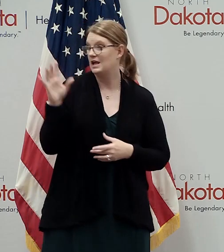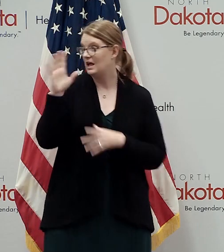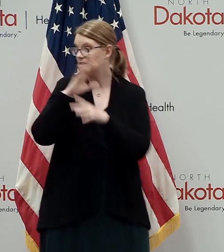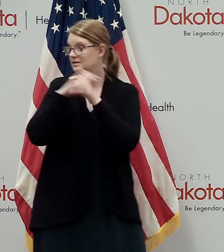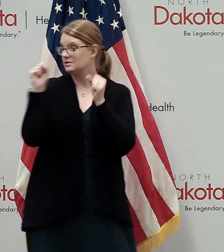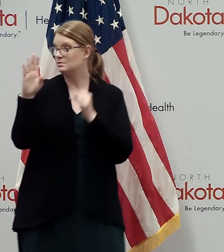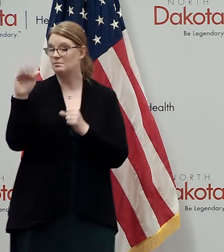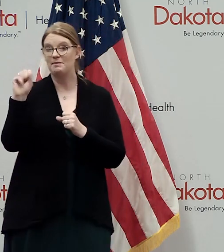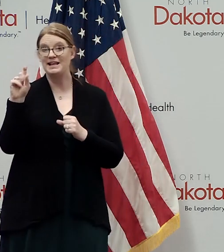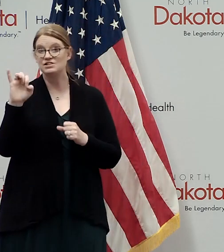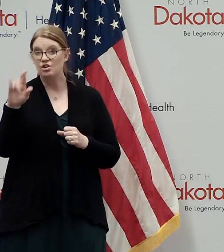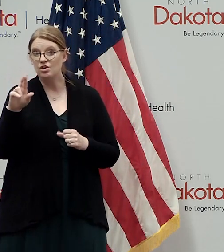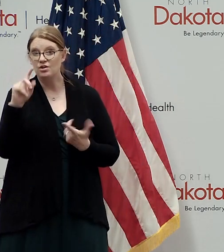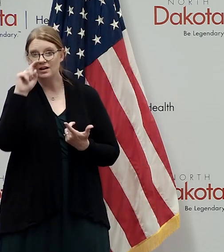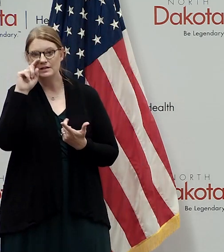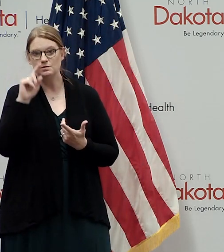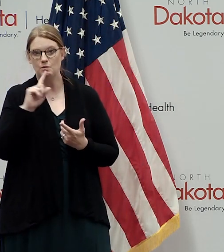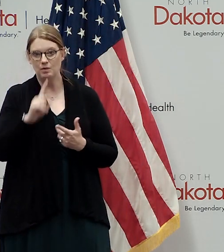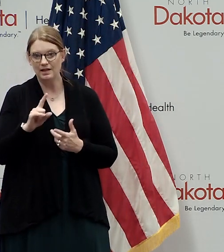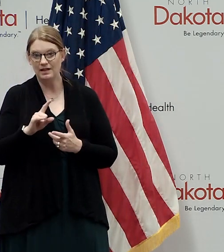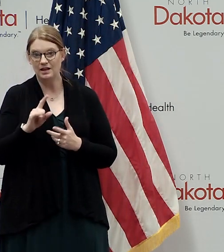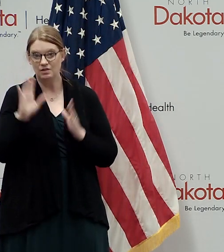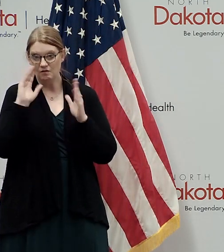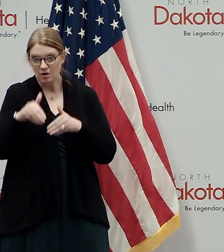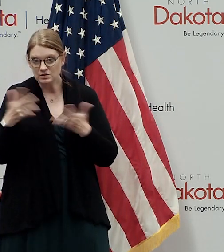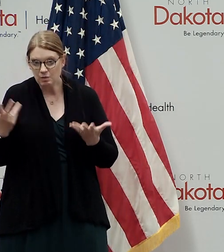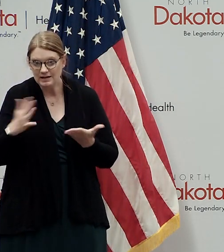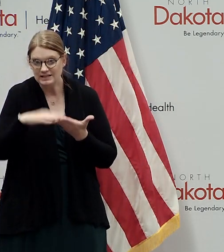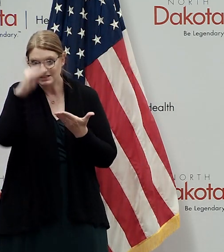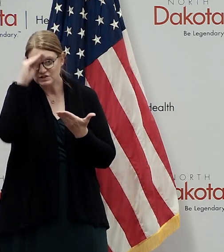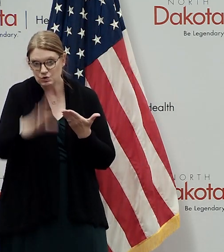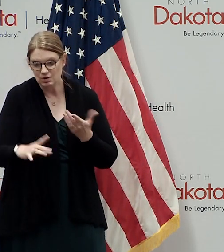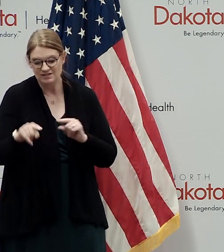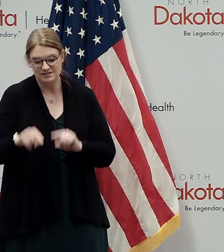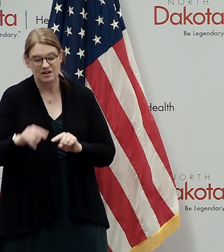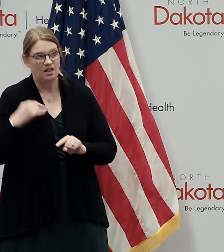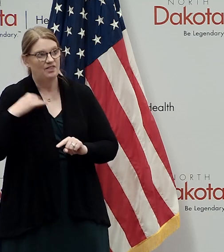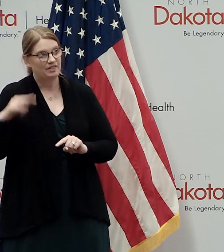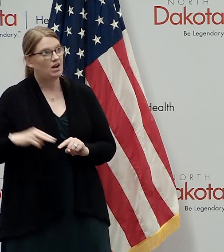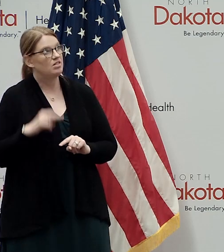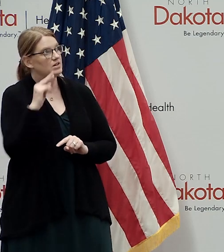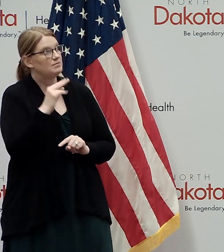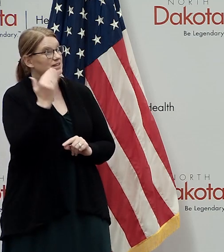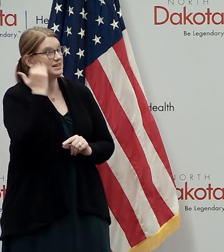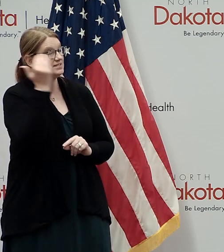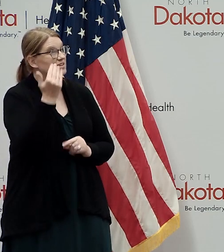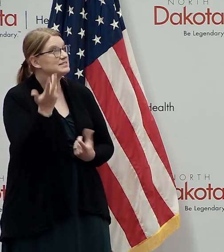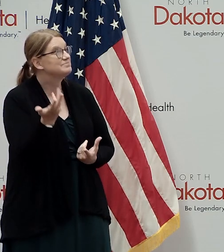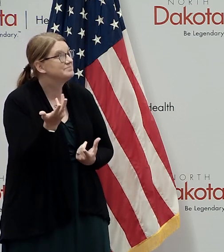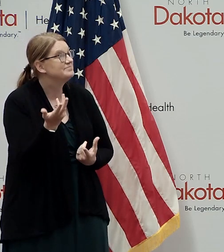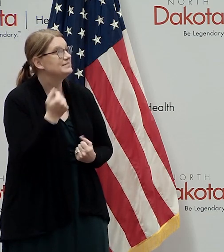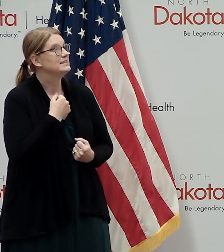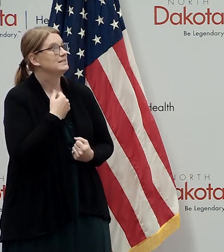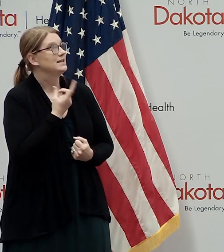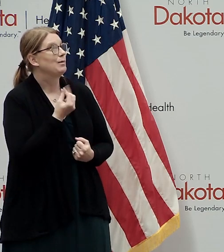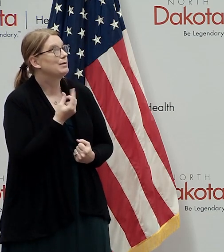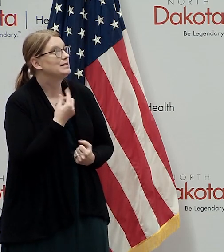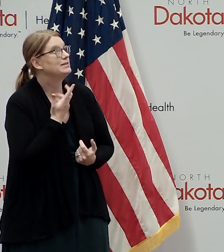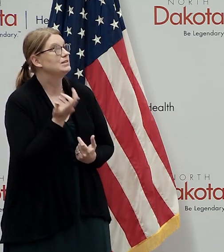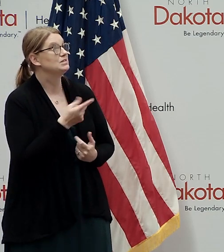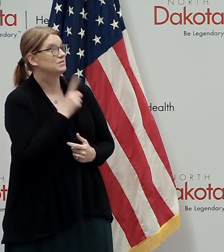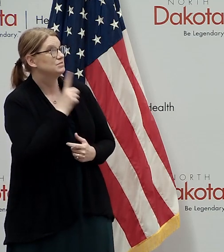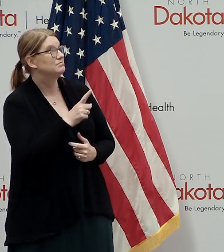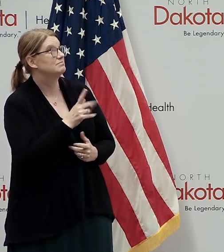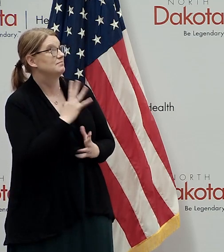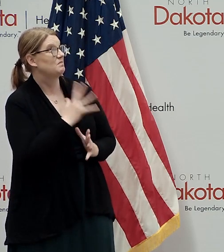we're looking out for here is the students, and the students are looking for the adults to actually be adult-like in the sense that we